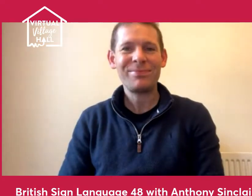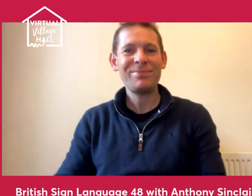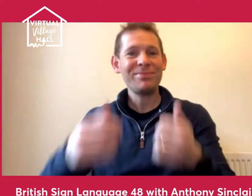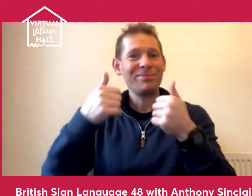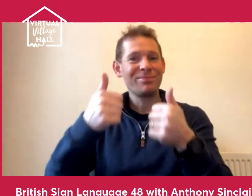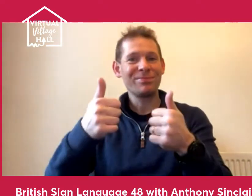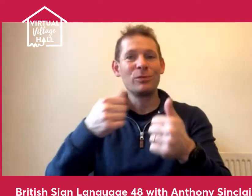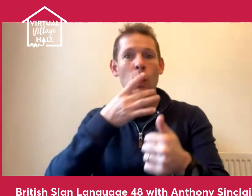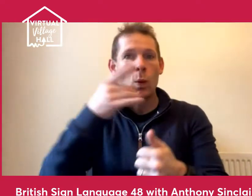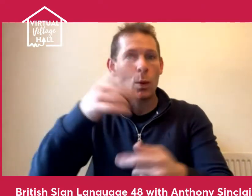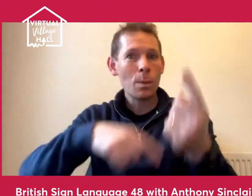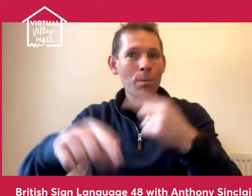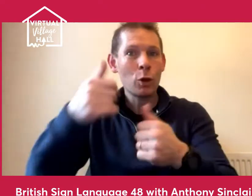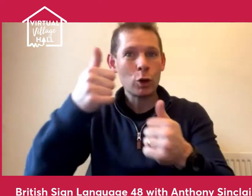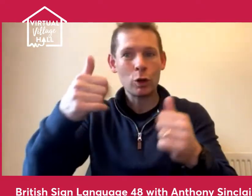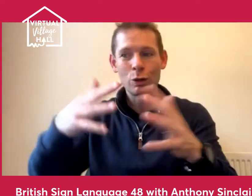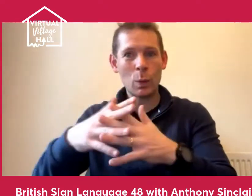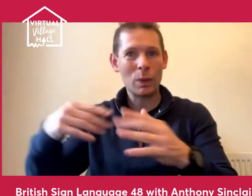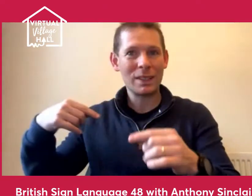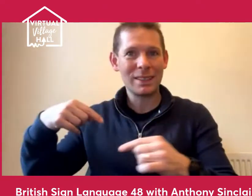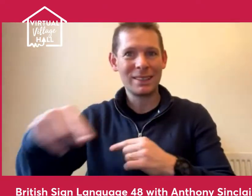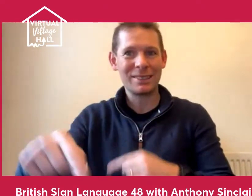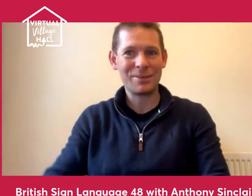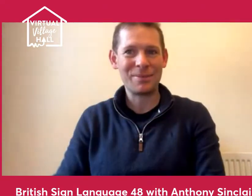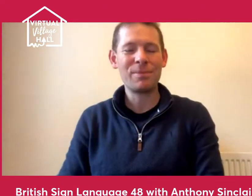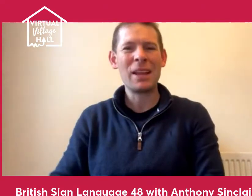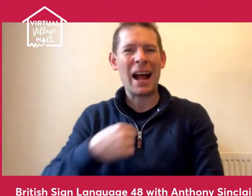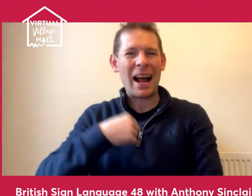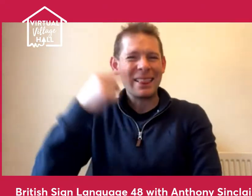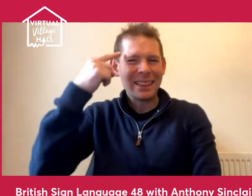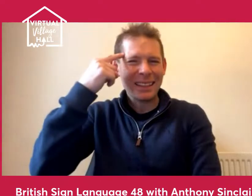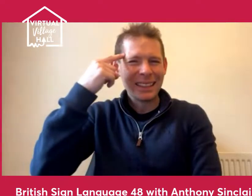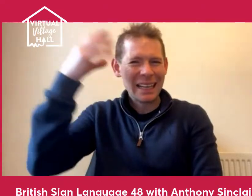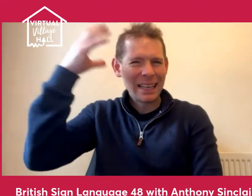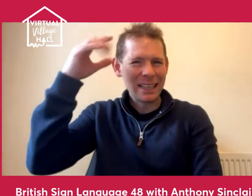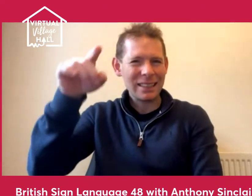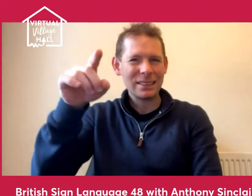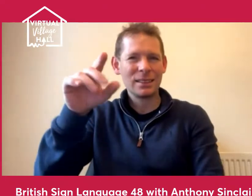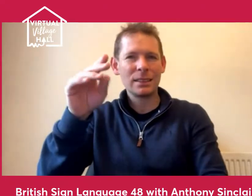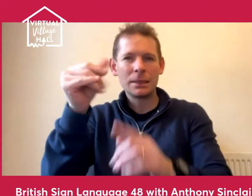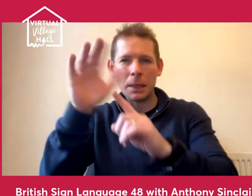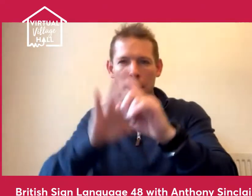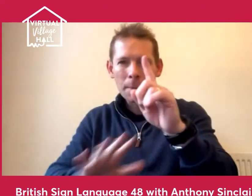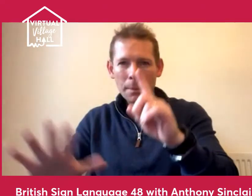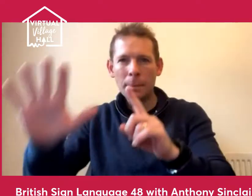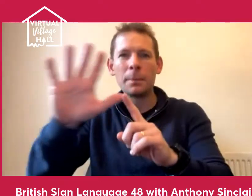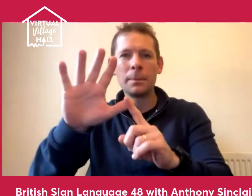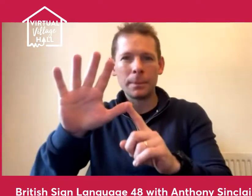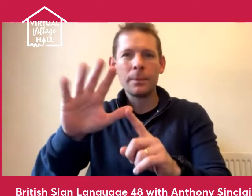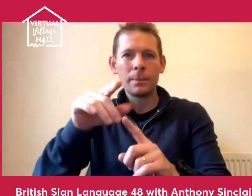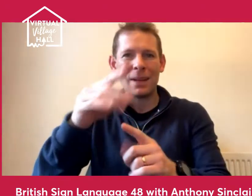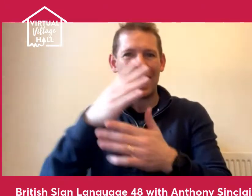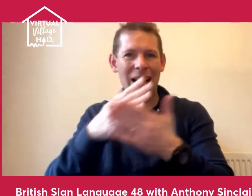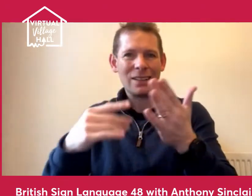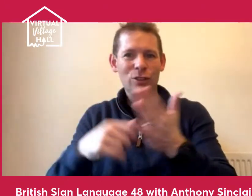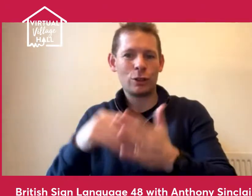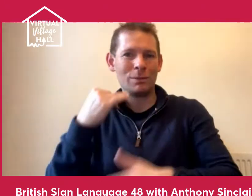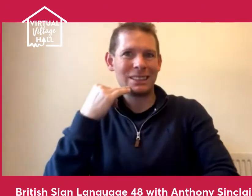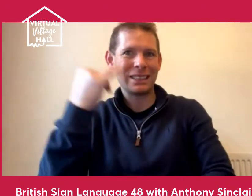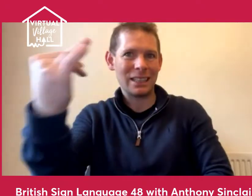running about as usual. So, hope everyone else has had a good week. I'm not sure, some of the areas in England, it's